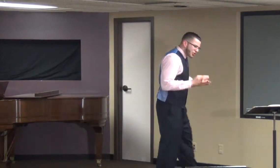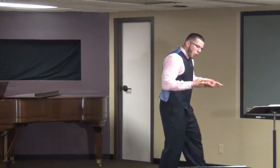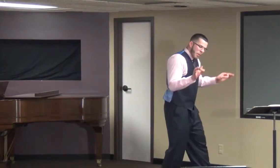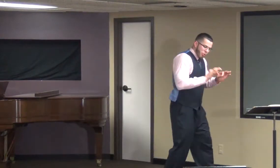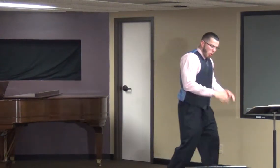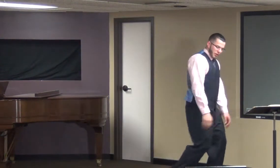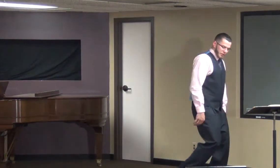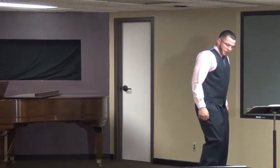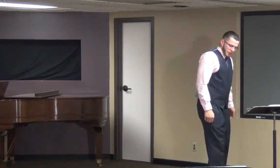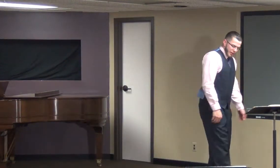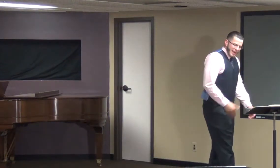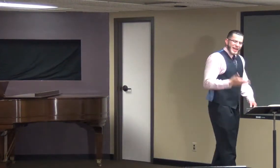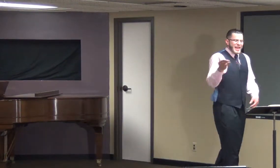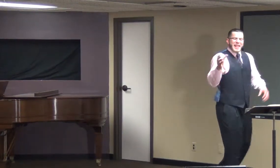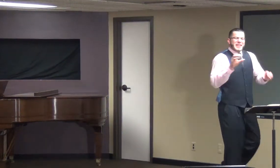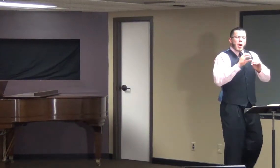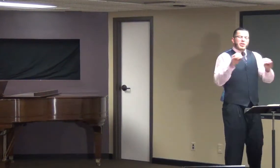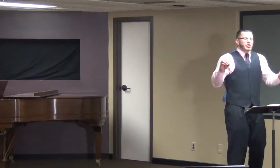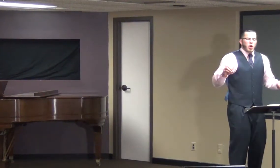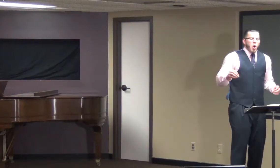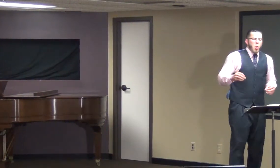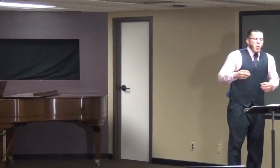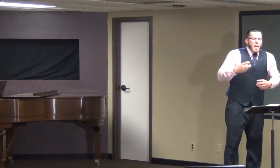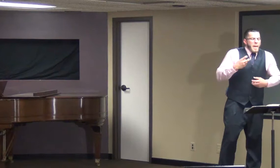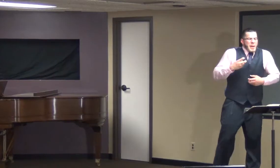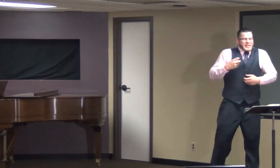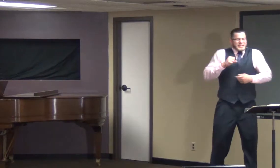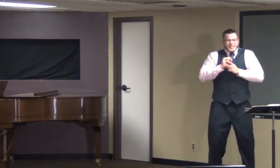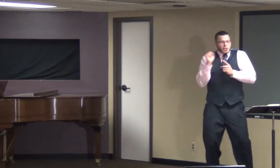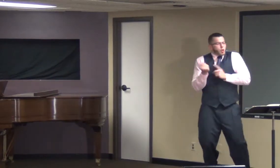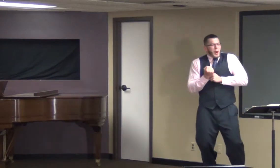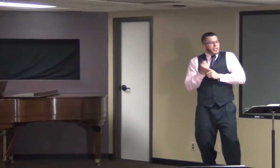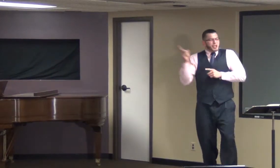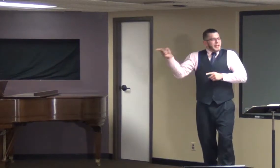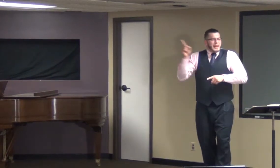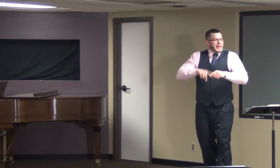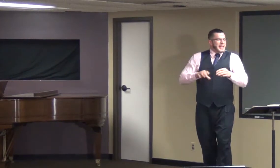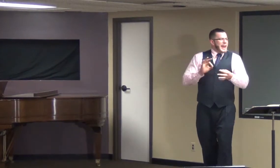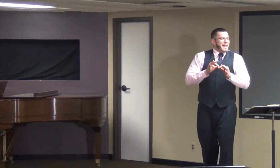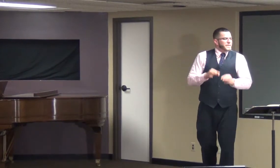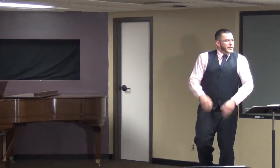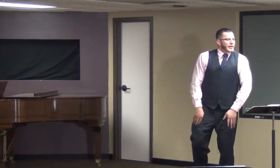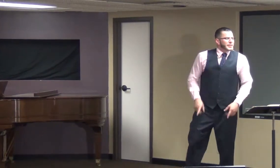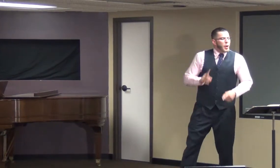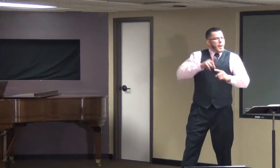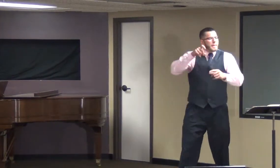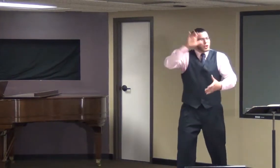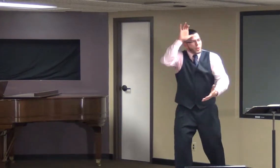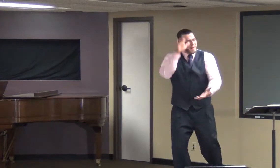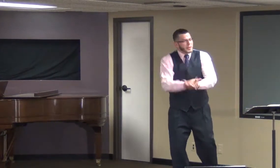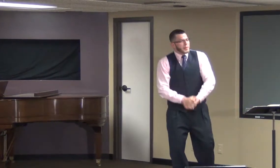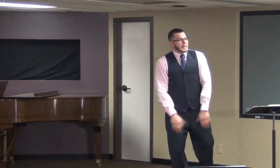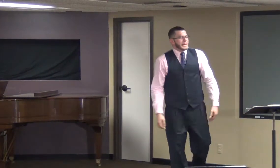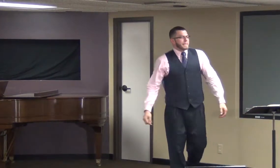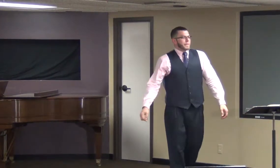so important. There is no situation he can't fix, but you have to believe.